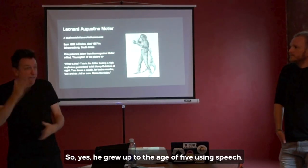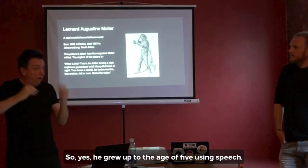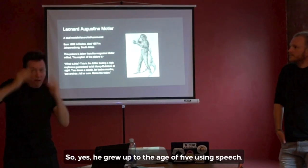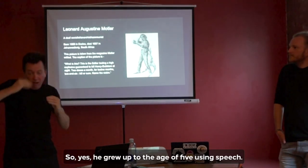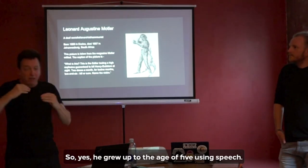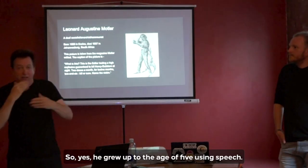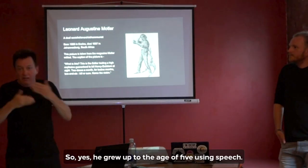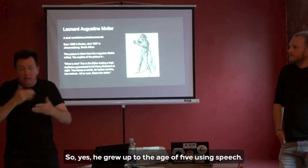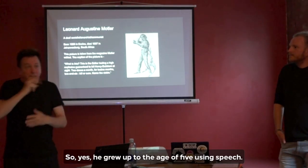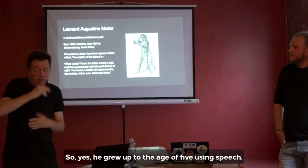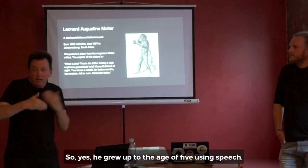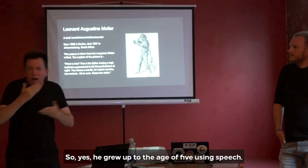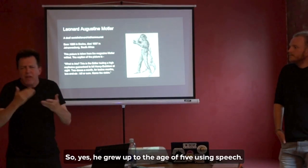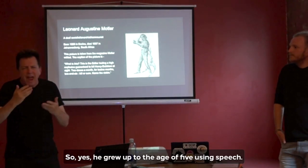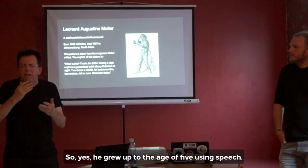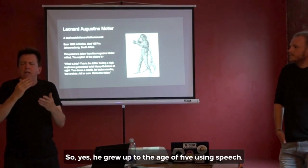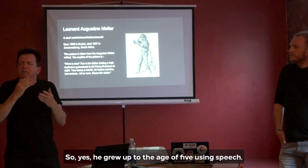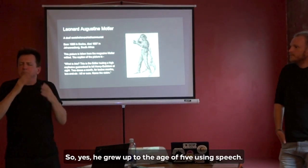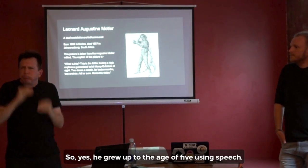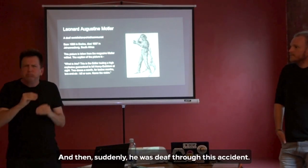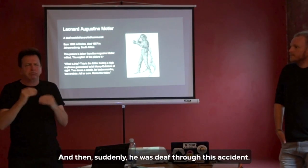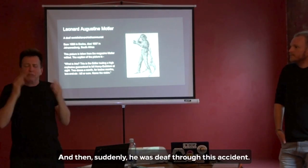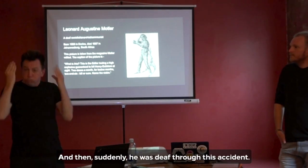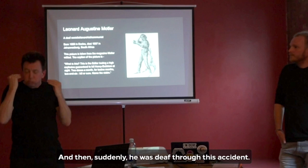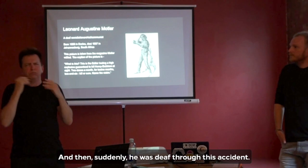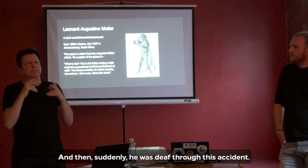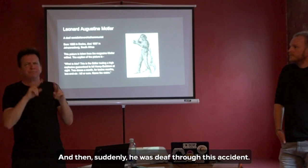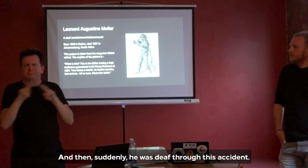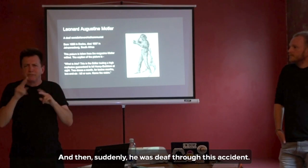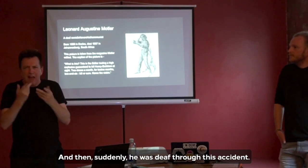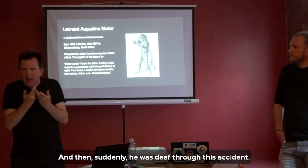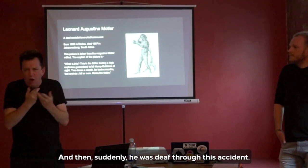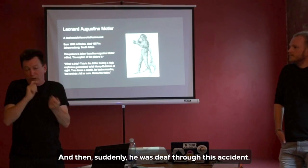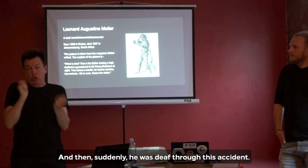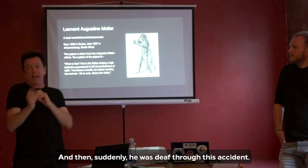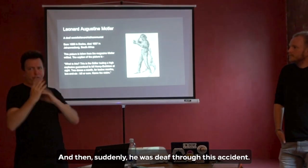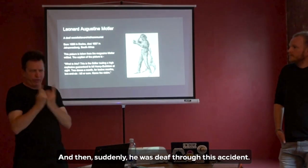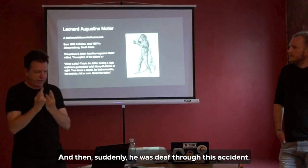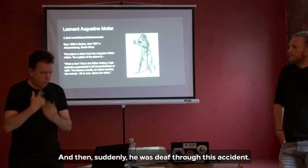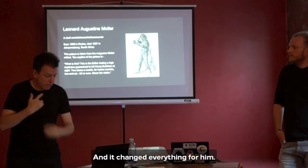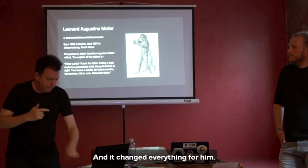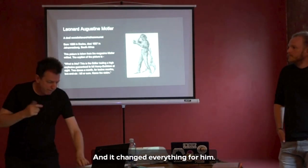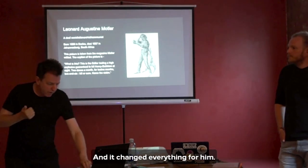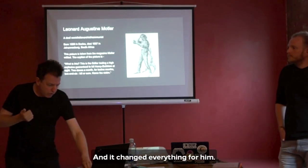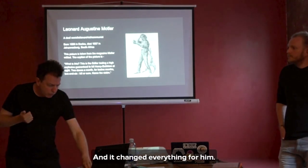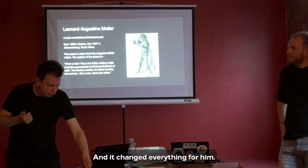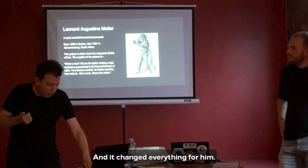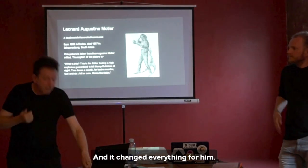So, yes, he grew up to the age of 5 using speech, and then suddenly was deaf through this accident, and it changed everything for him.